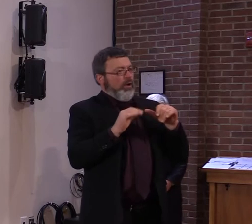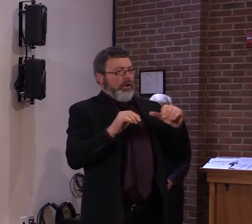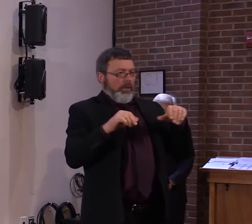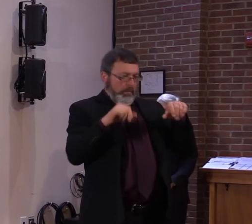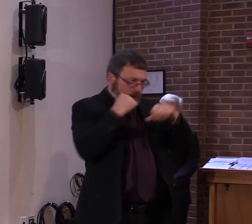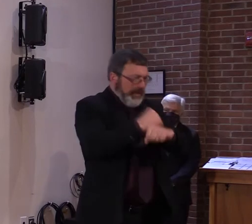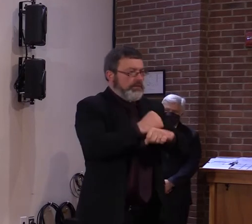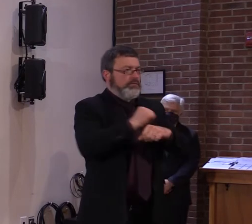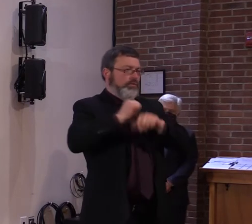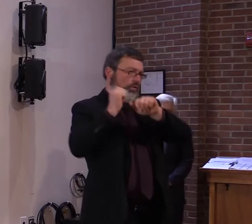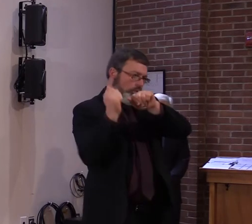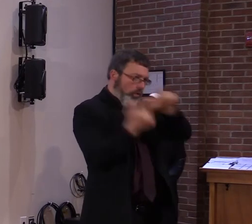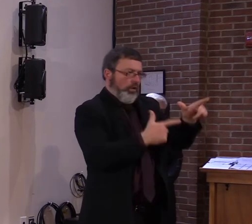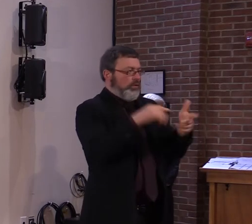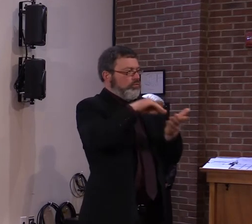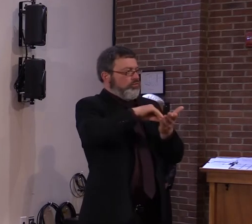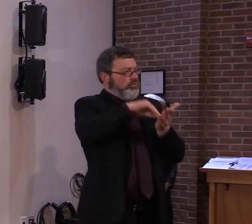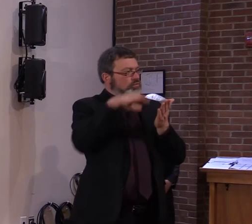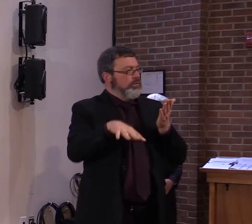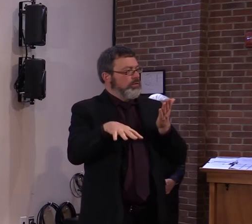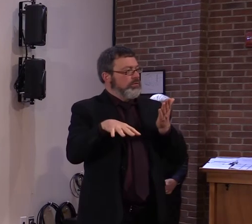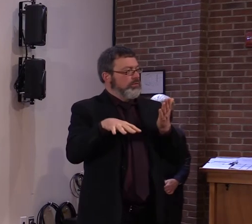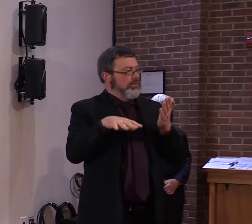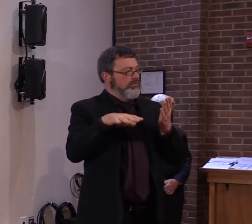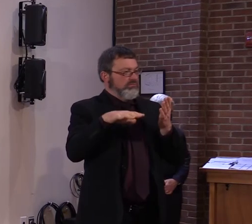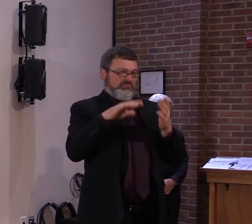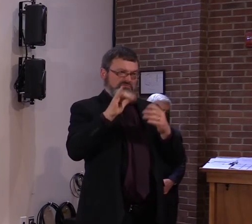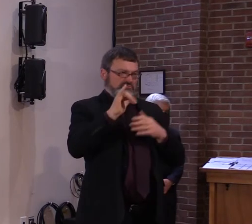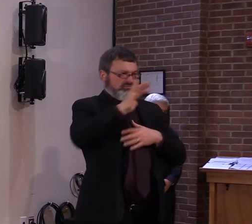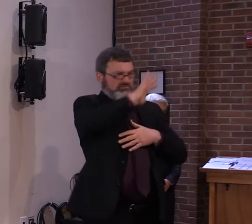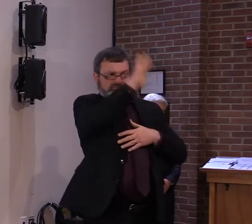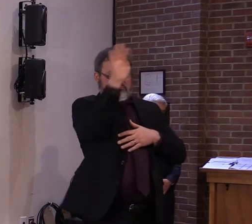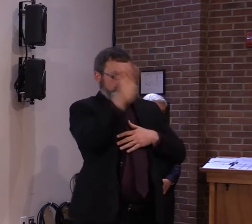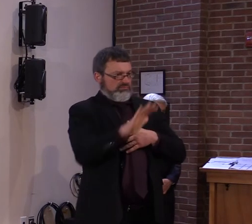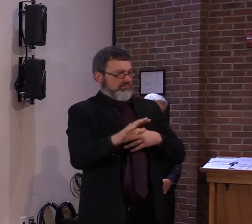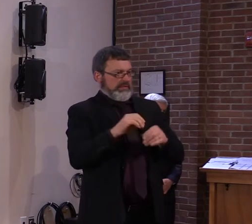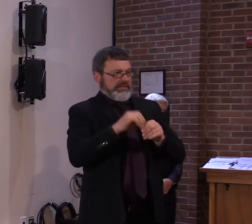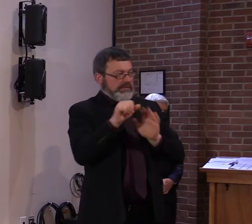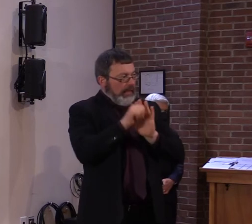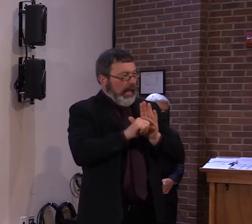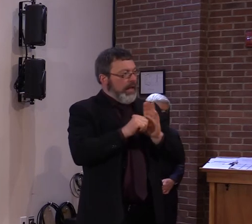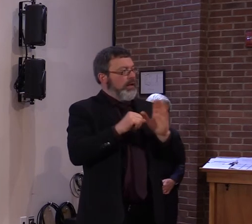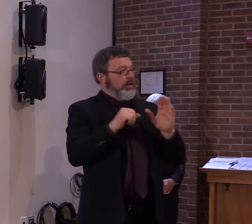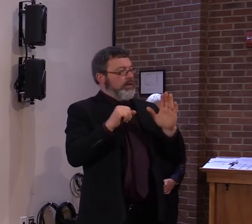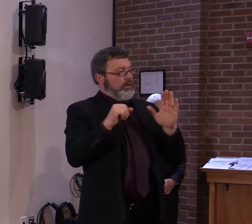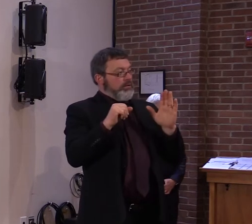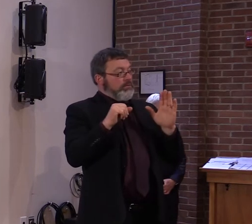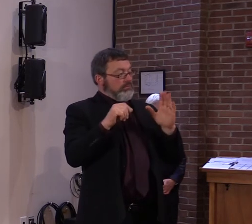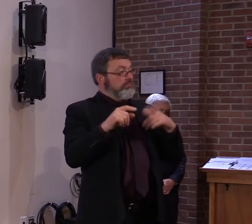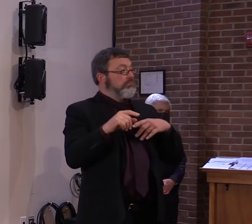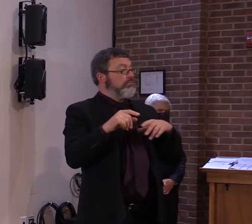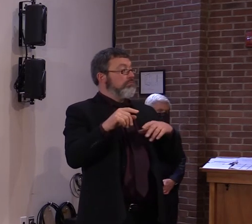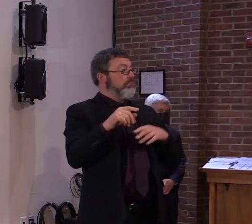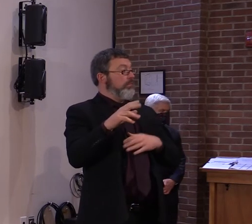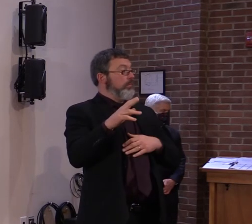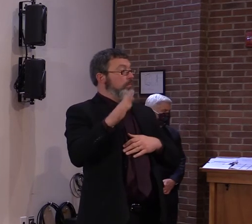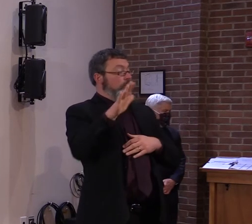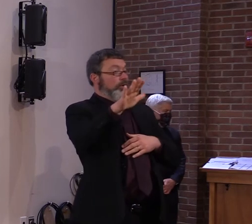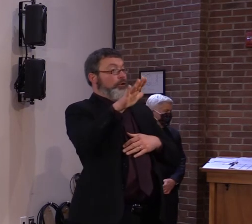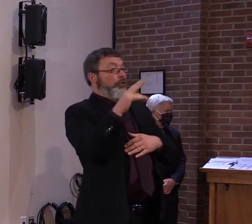country that realize that high school students, in terms of the virus, are more like adults,